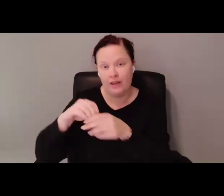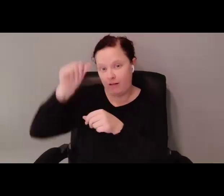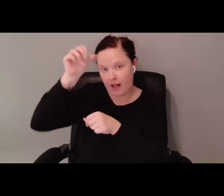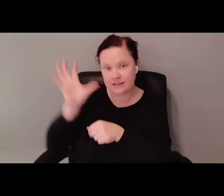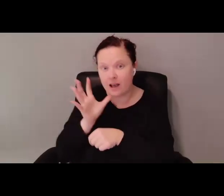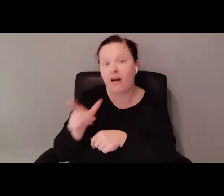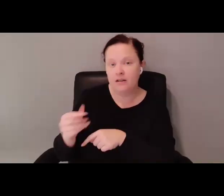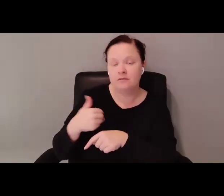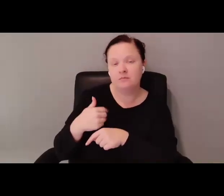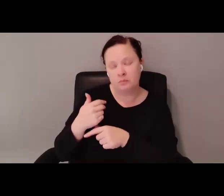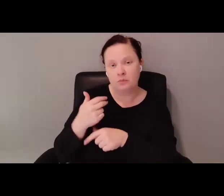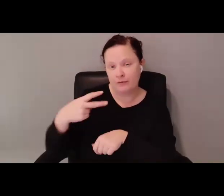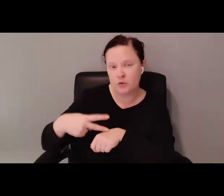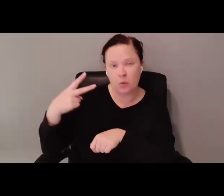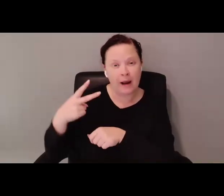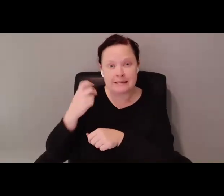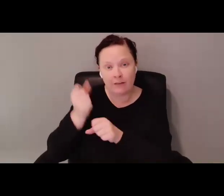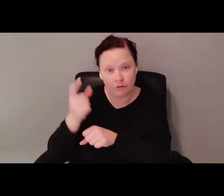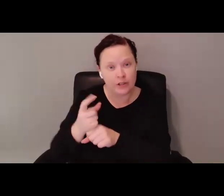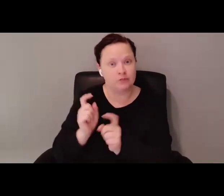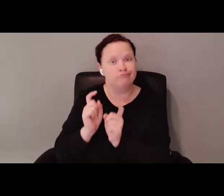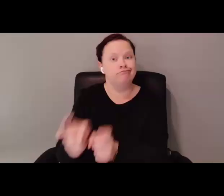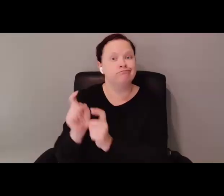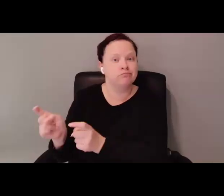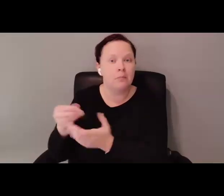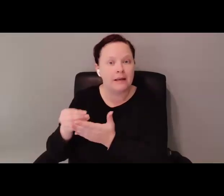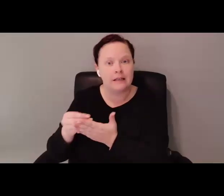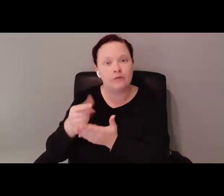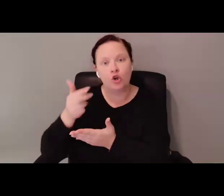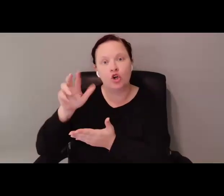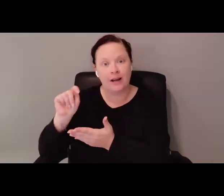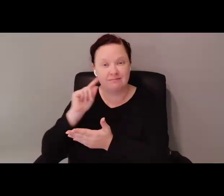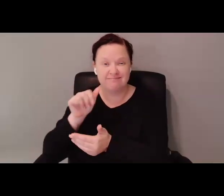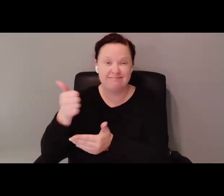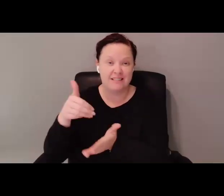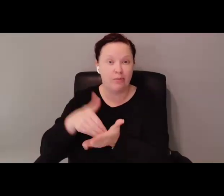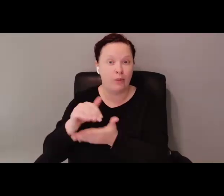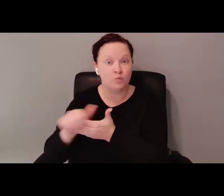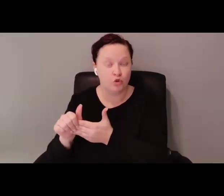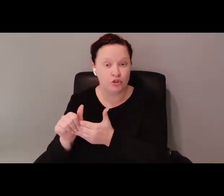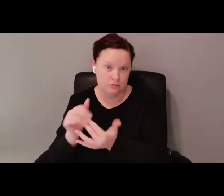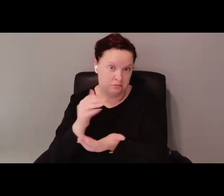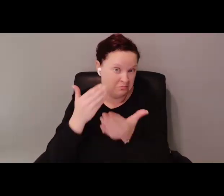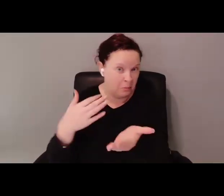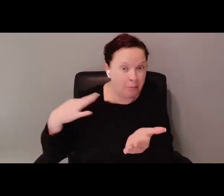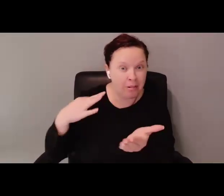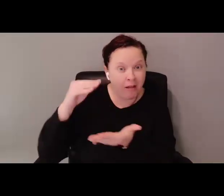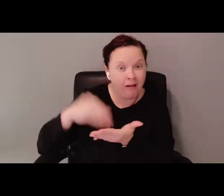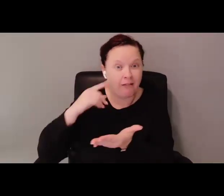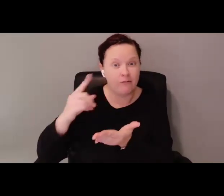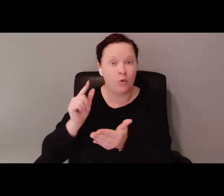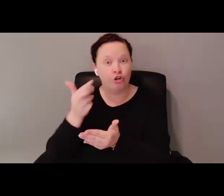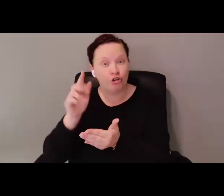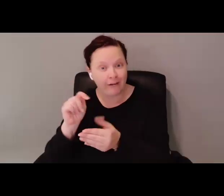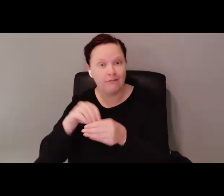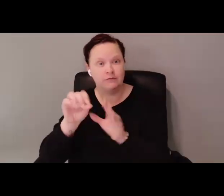my clients apply for. So that's, I think that one is $10,000, but definitely apply for grants in your state